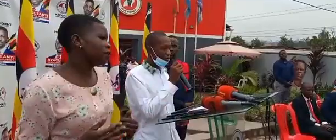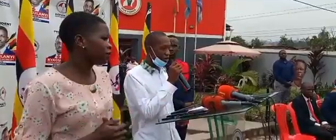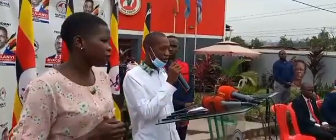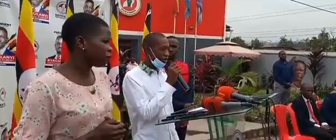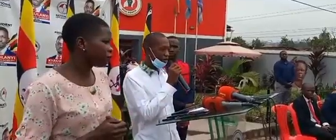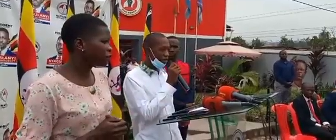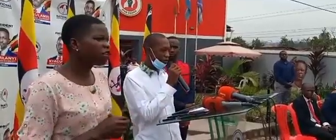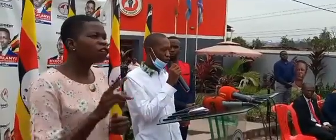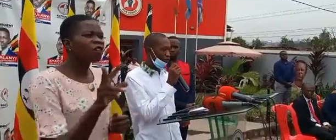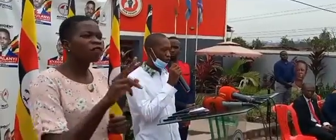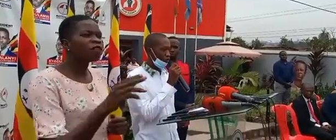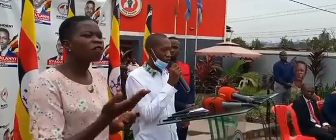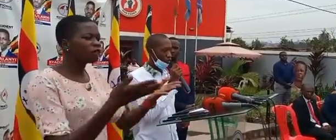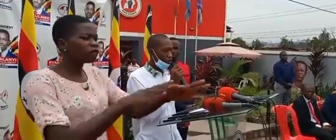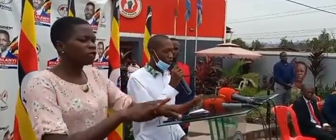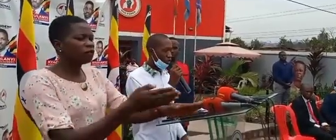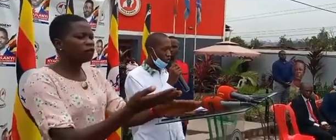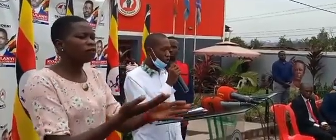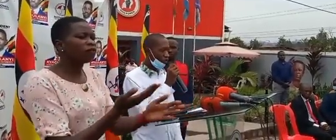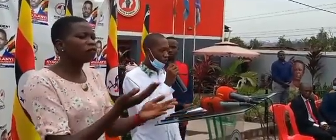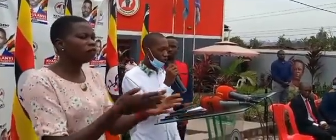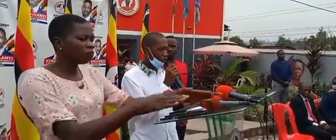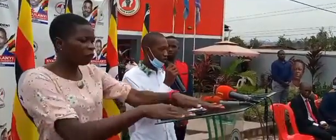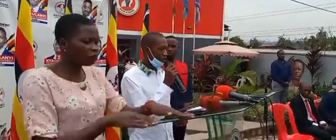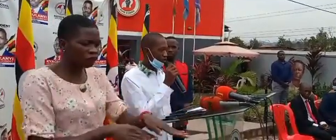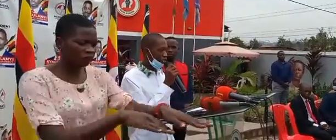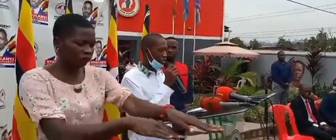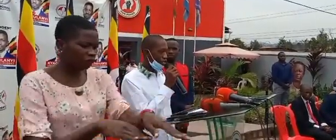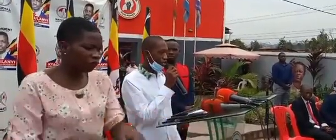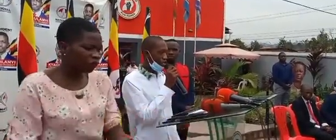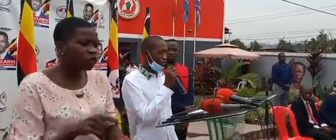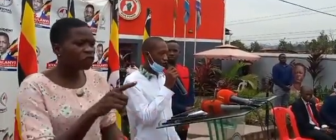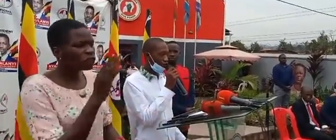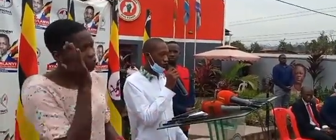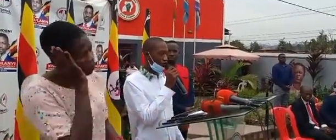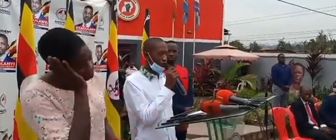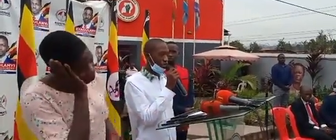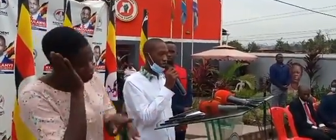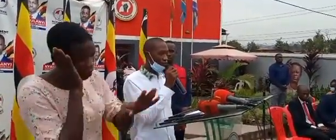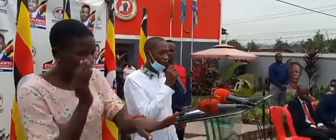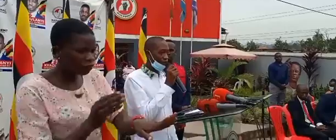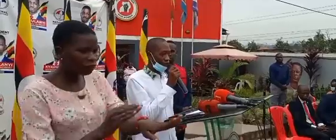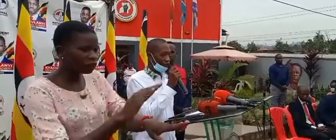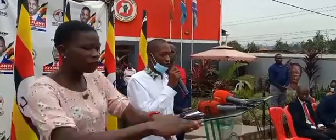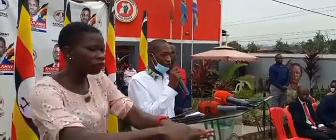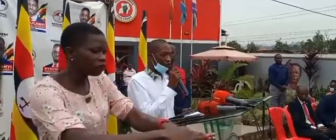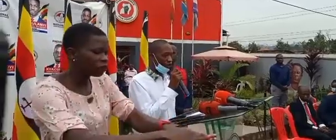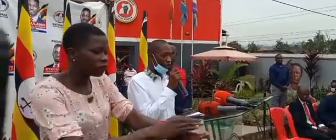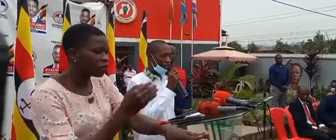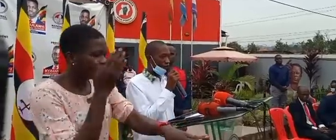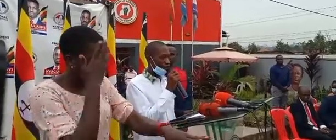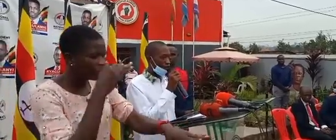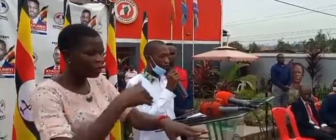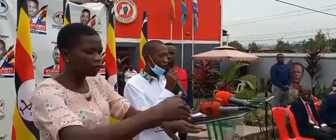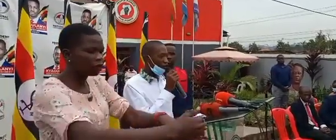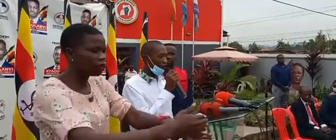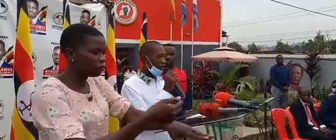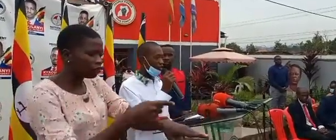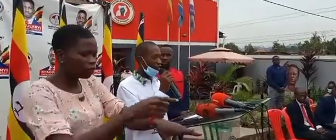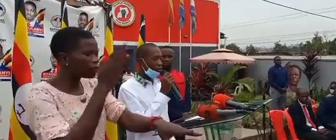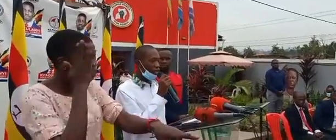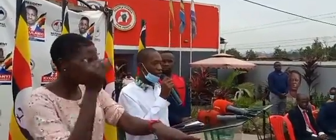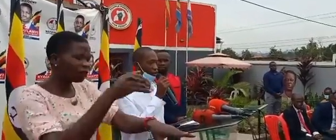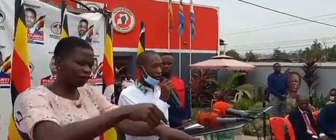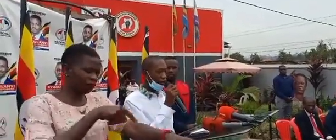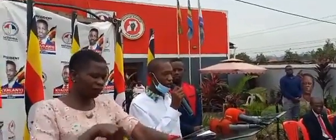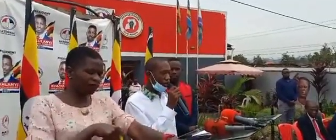abantu babapanga nga mirambo. Enoteka omutwe munateka omutwe gwenda namiro omulala omutwe na